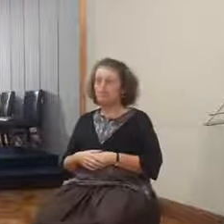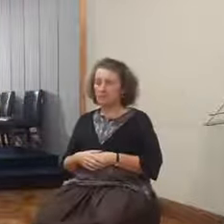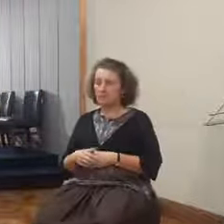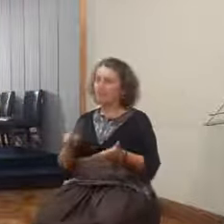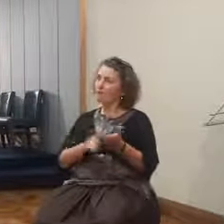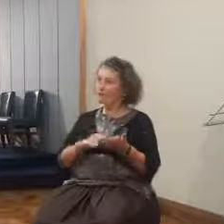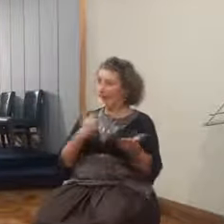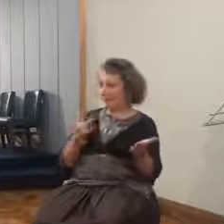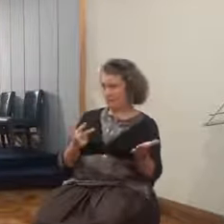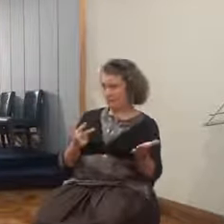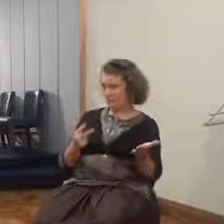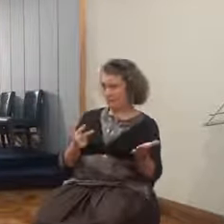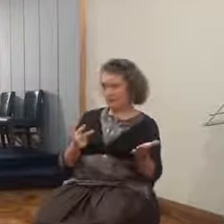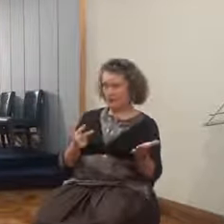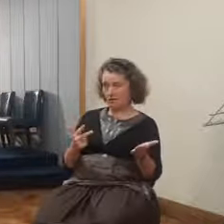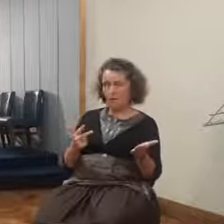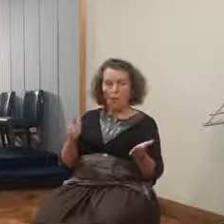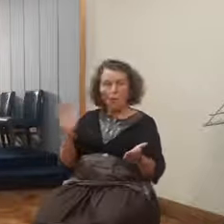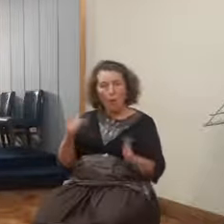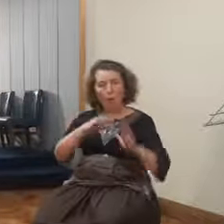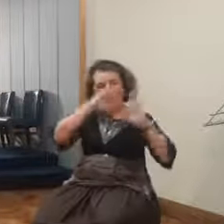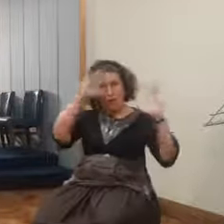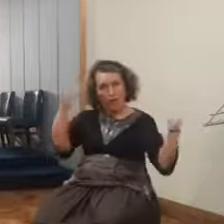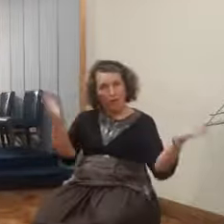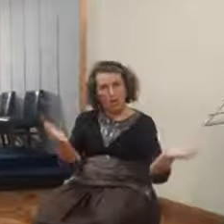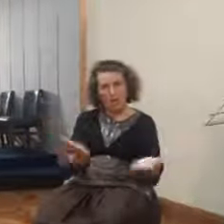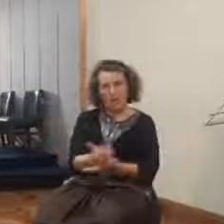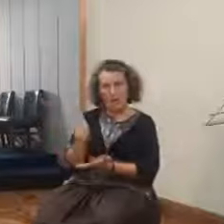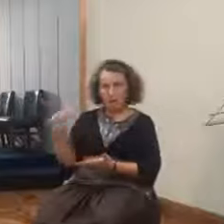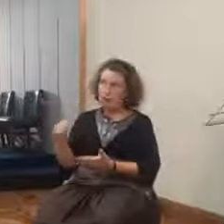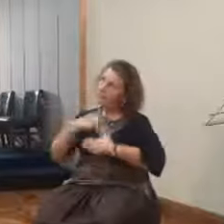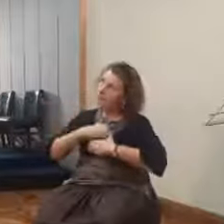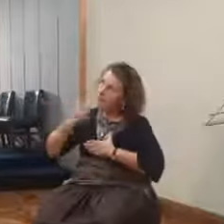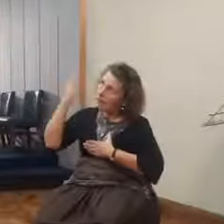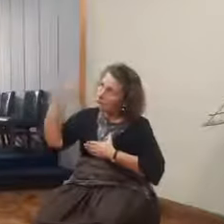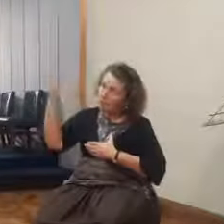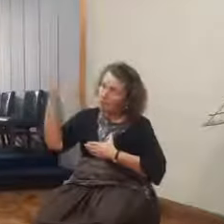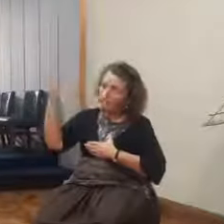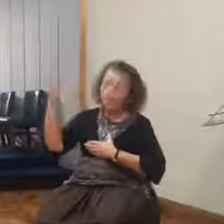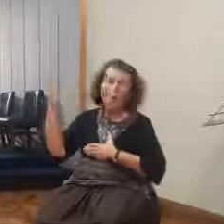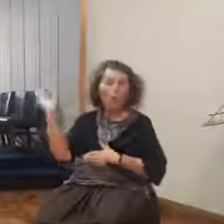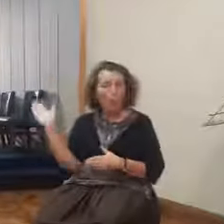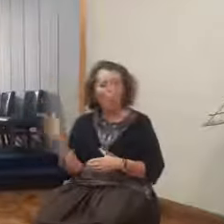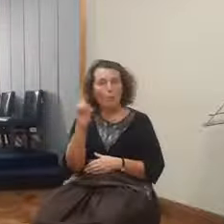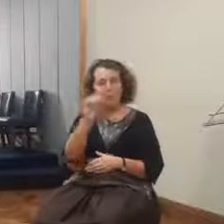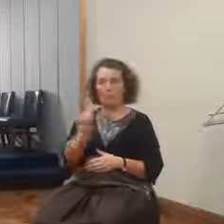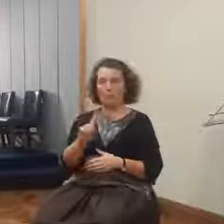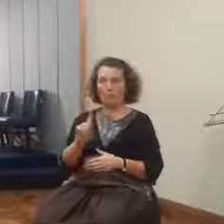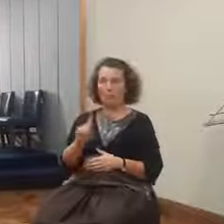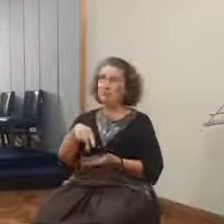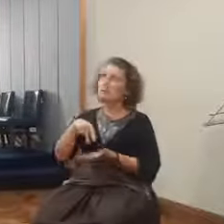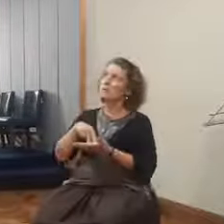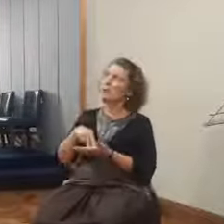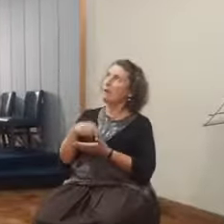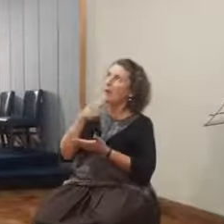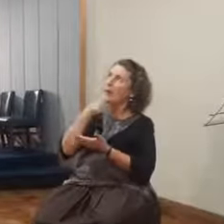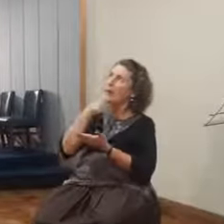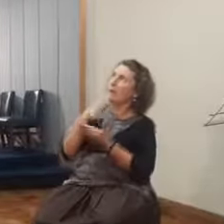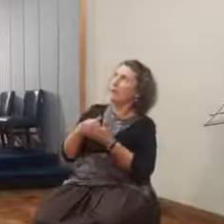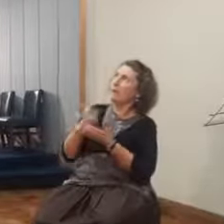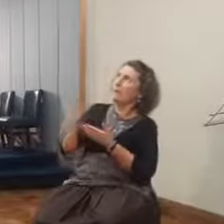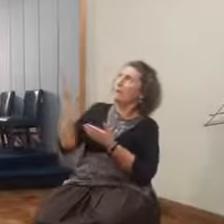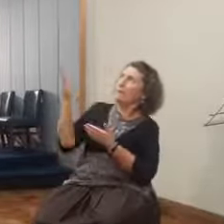Verse 8, let all the earth fear the Lord, let all the inhabitants of the world stand in awe of